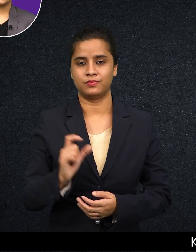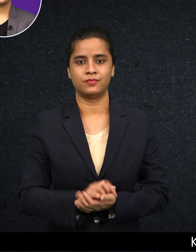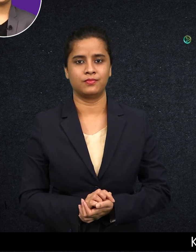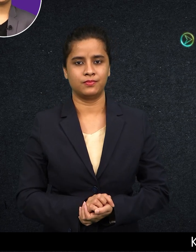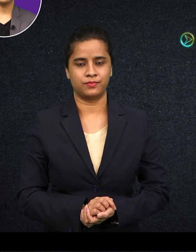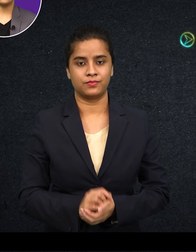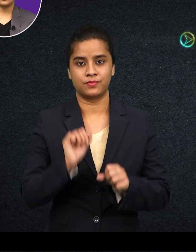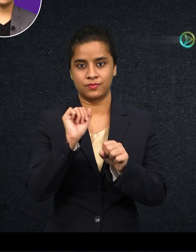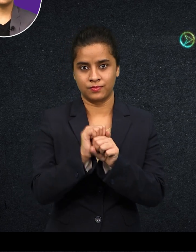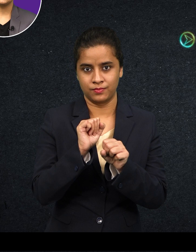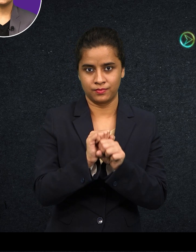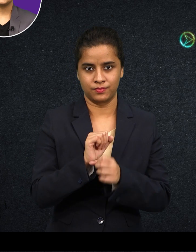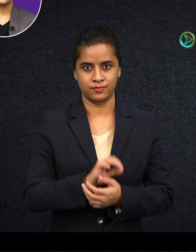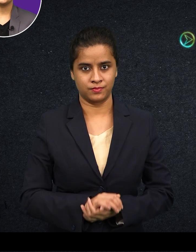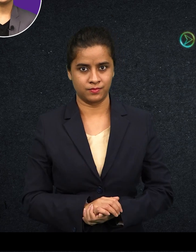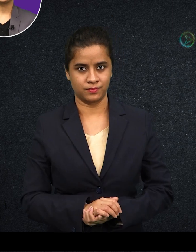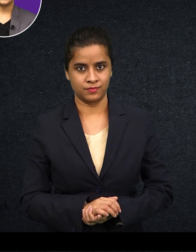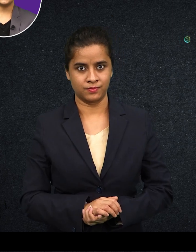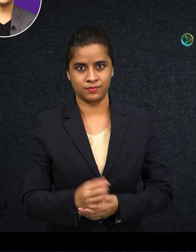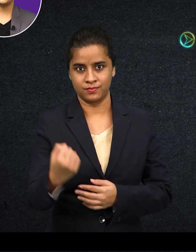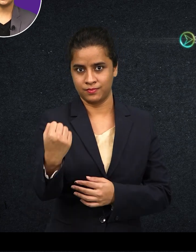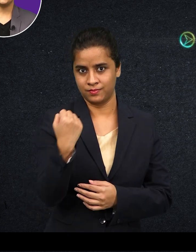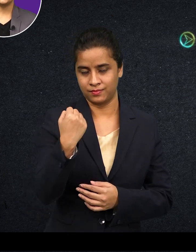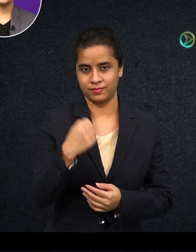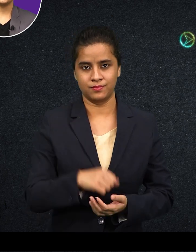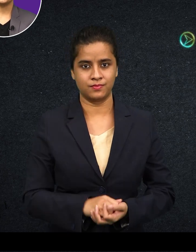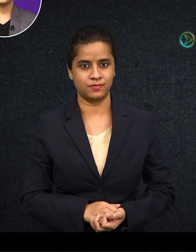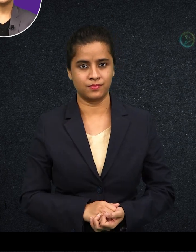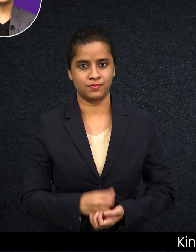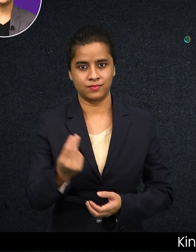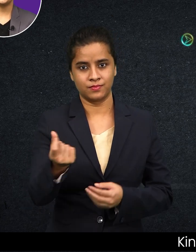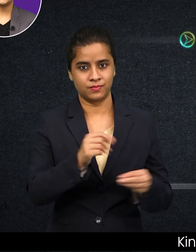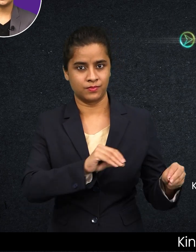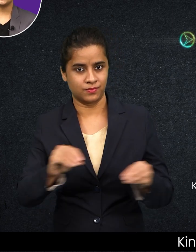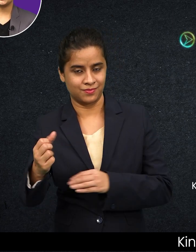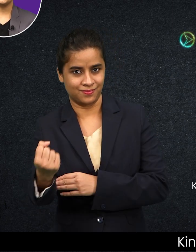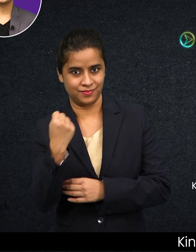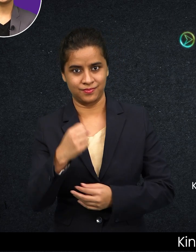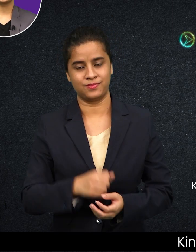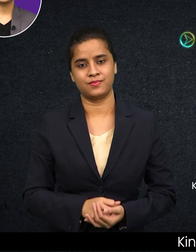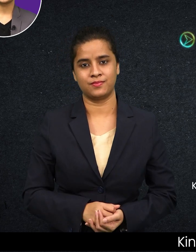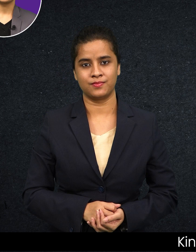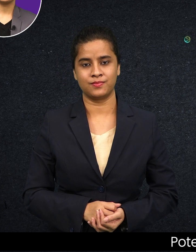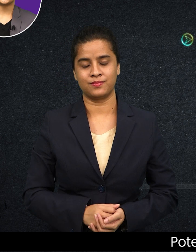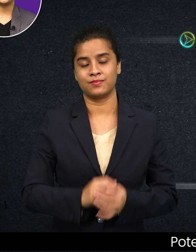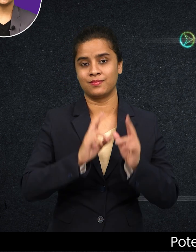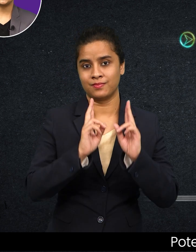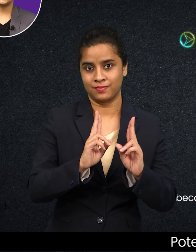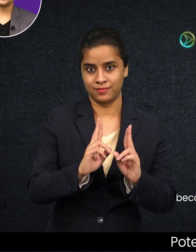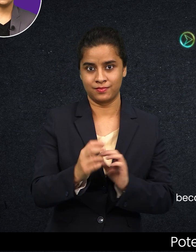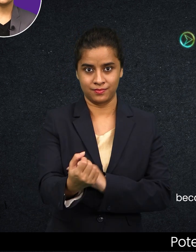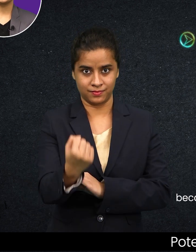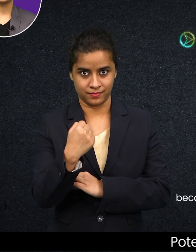Keywords: work, energy, kinetic energy,